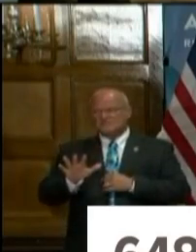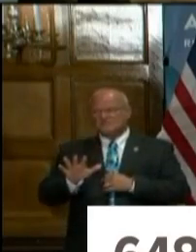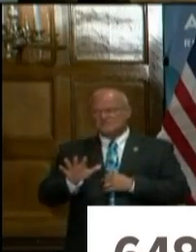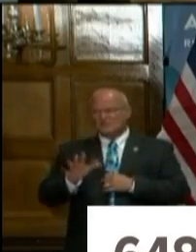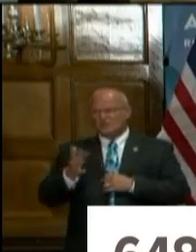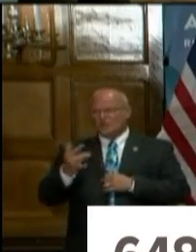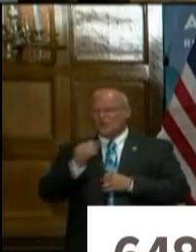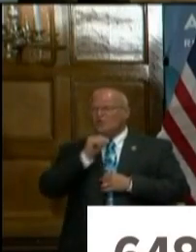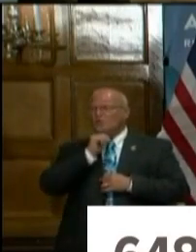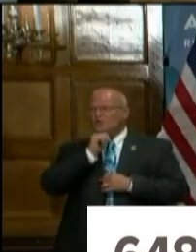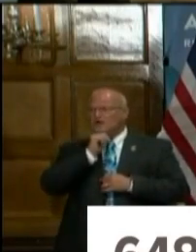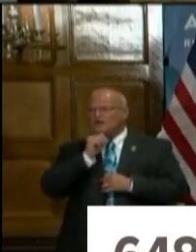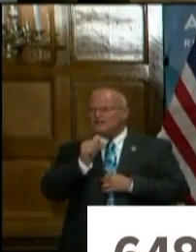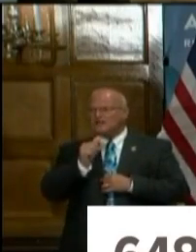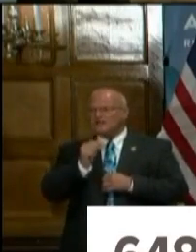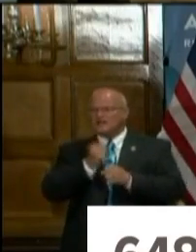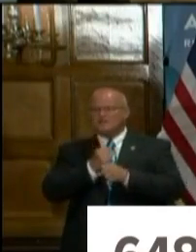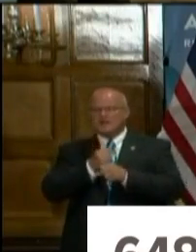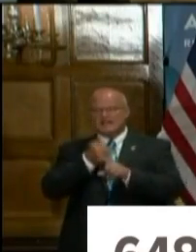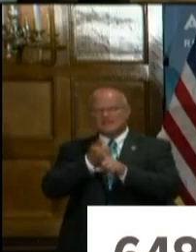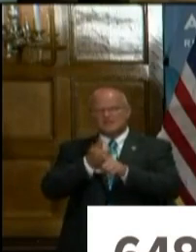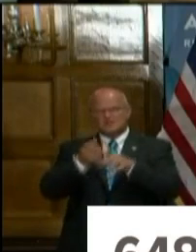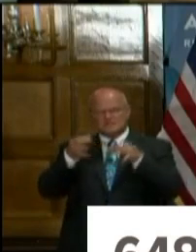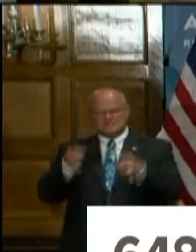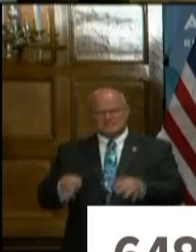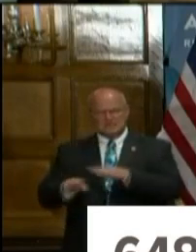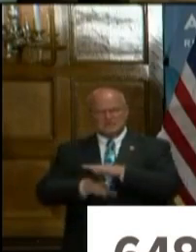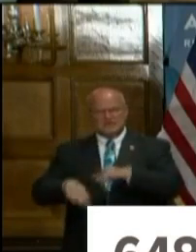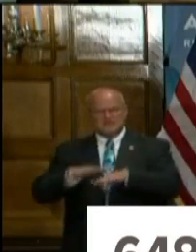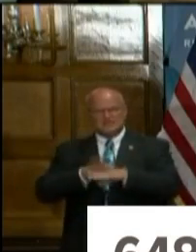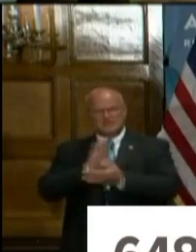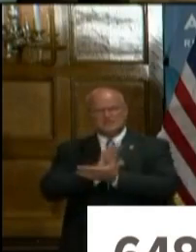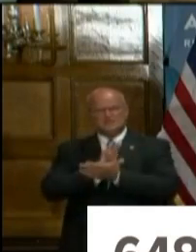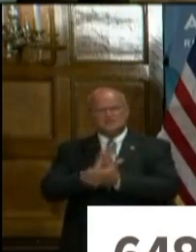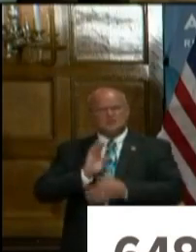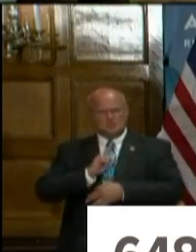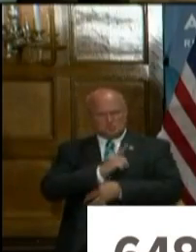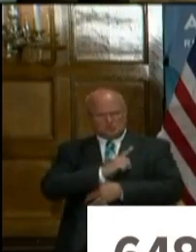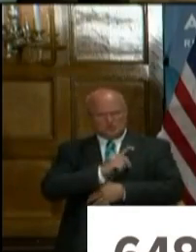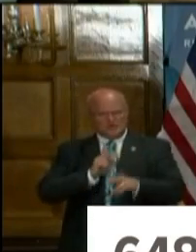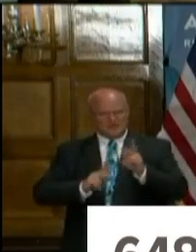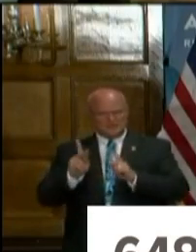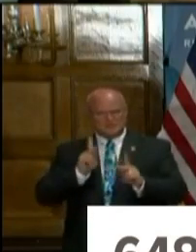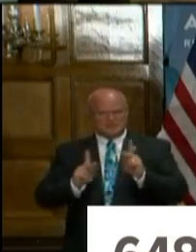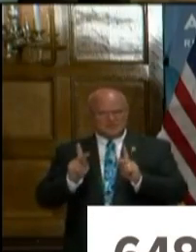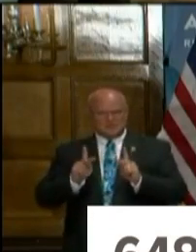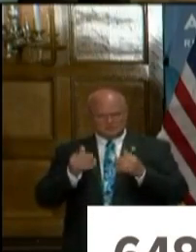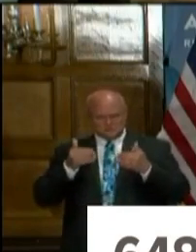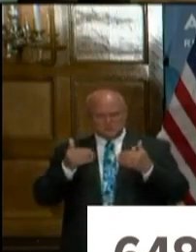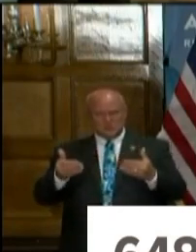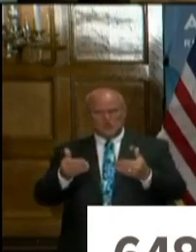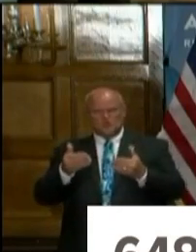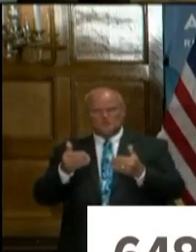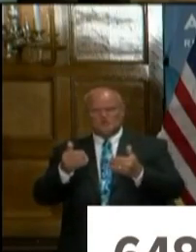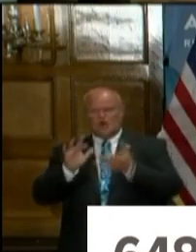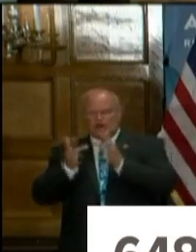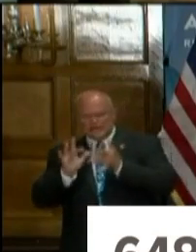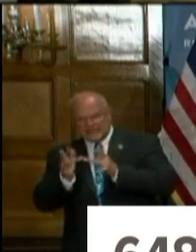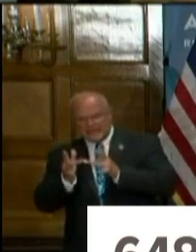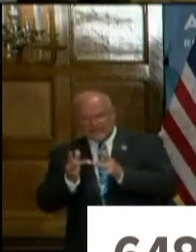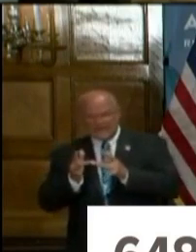why can't they make their own decisions based on their school board and their people, whether to go online rather